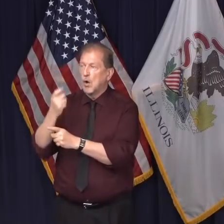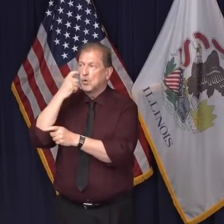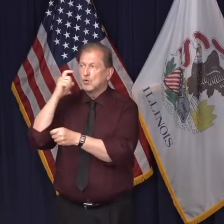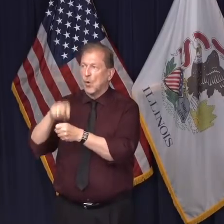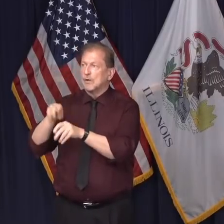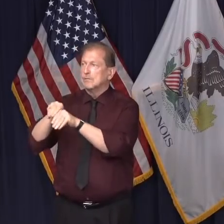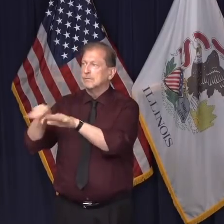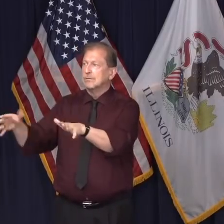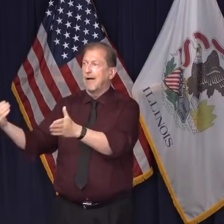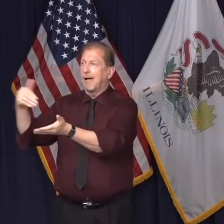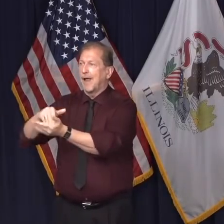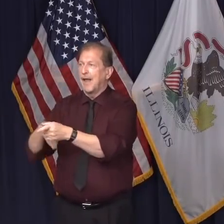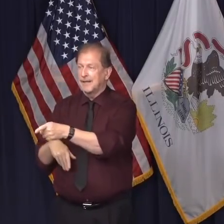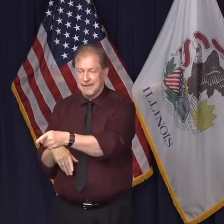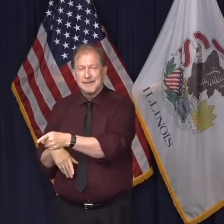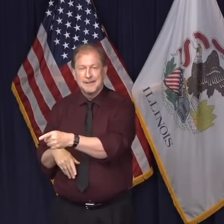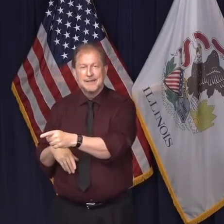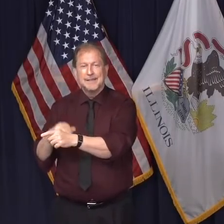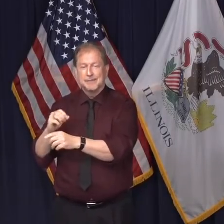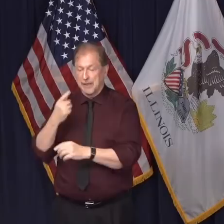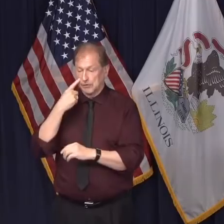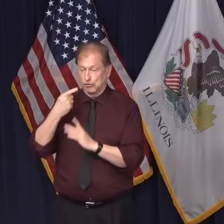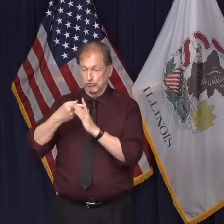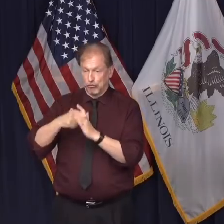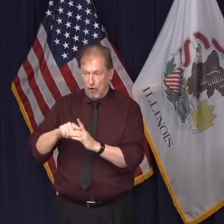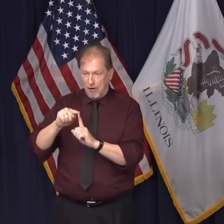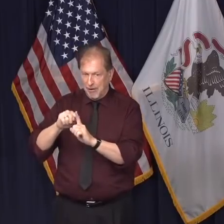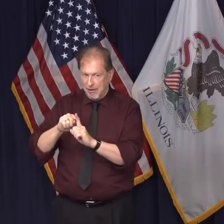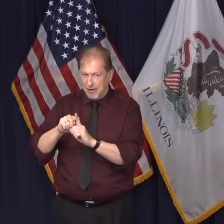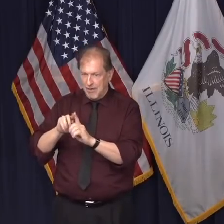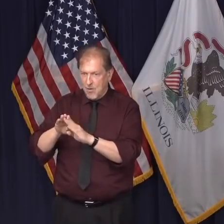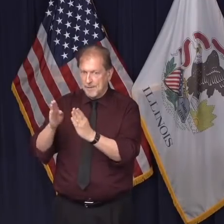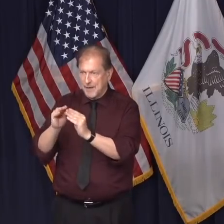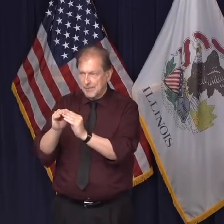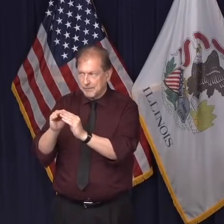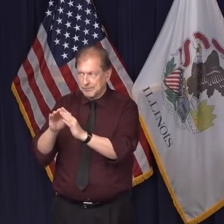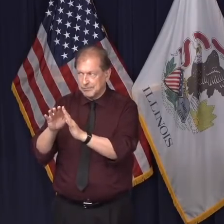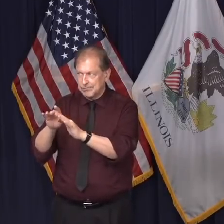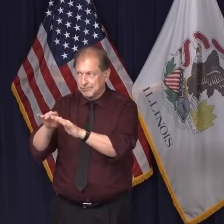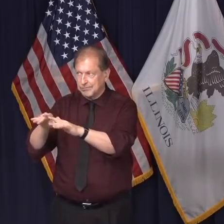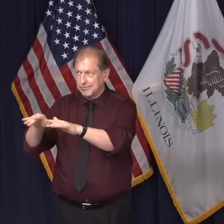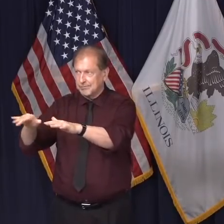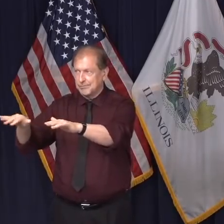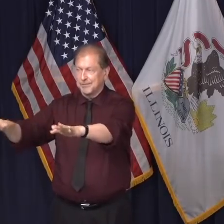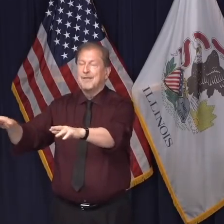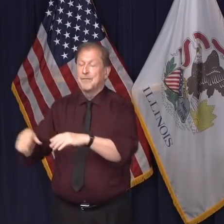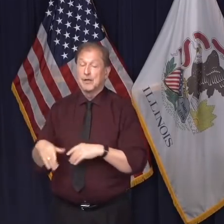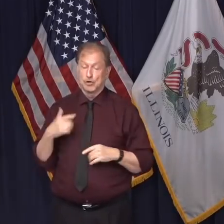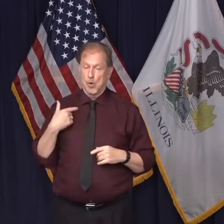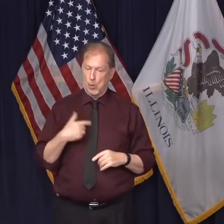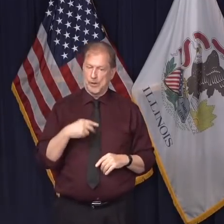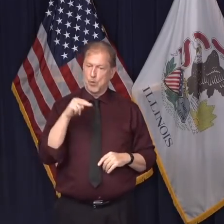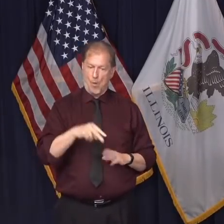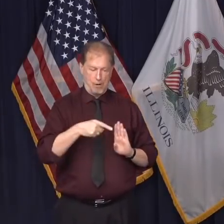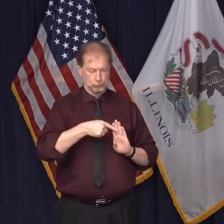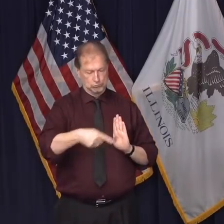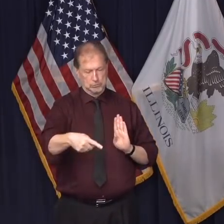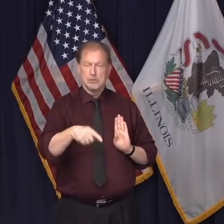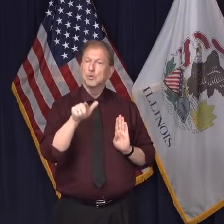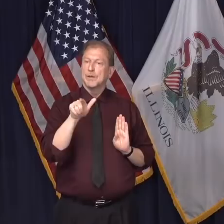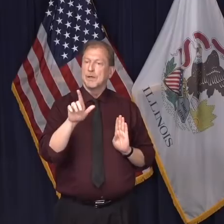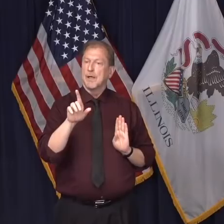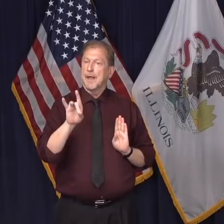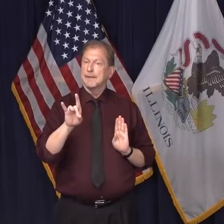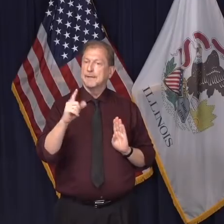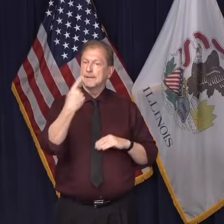effects of an opening up. So that's why we have a 28-day period for each phase and a monitoring period